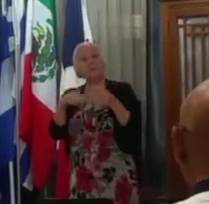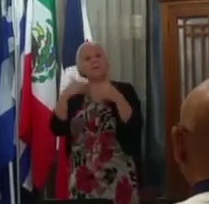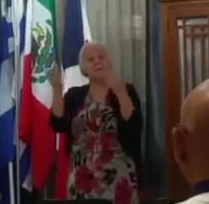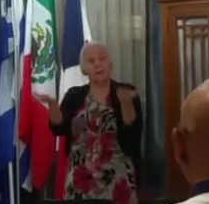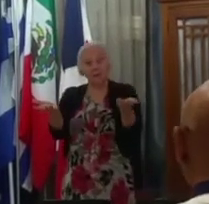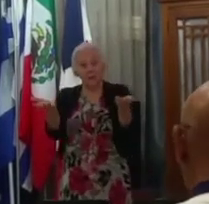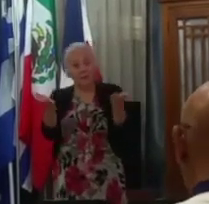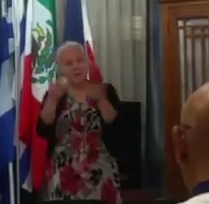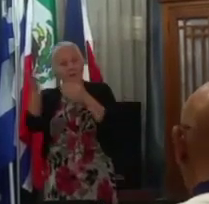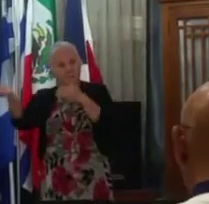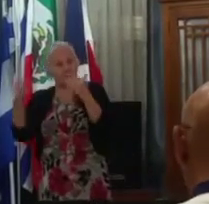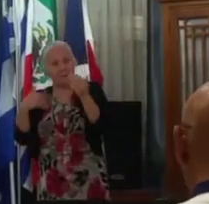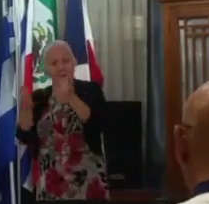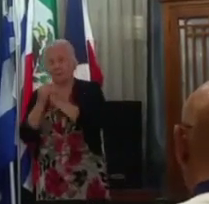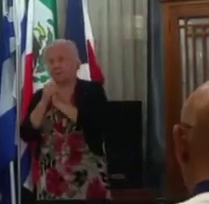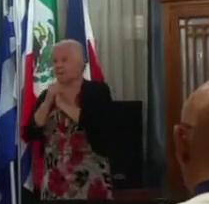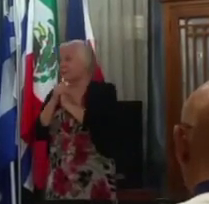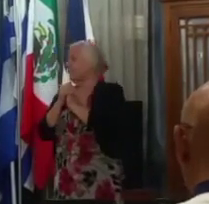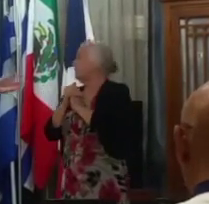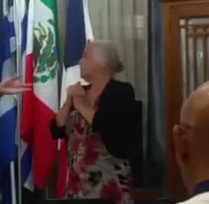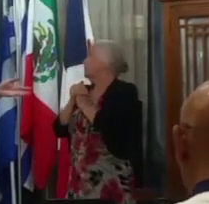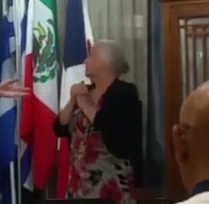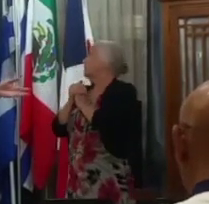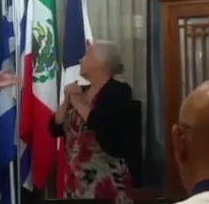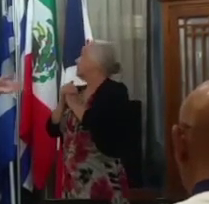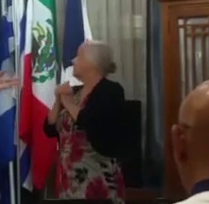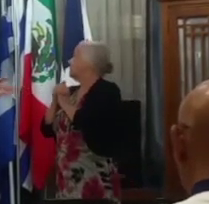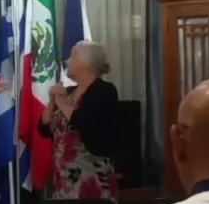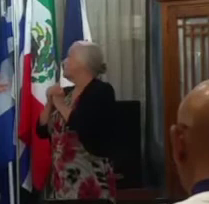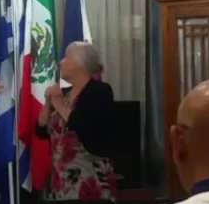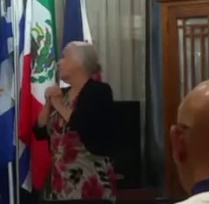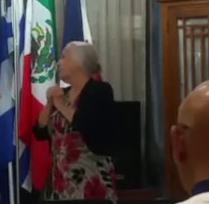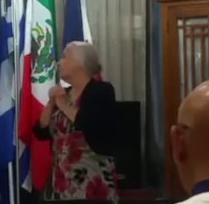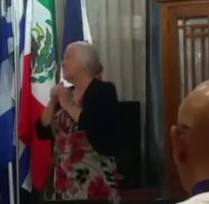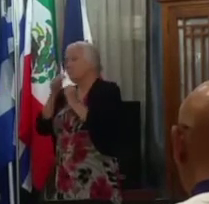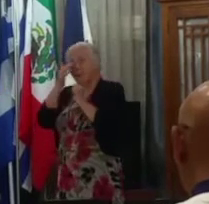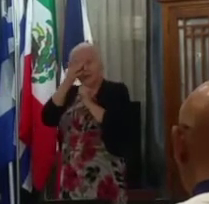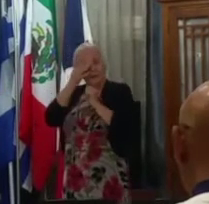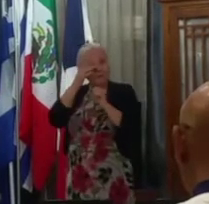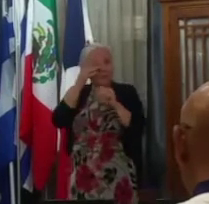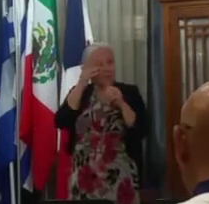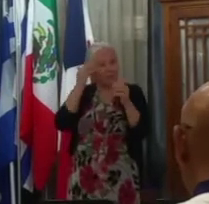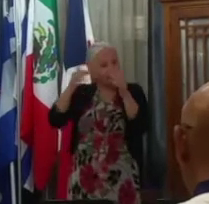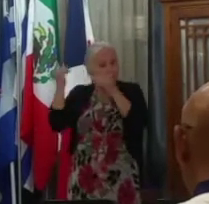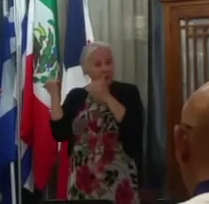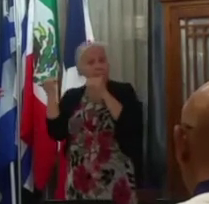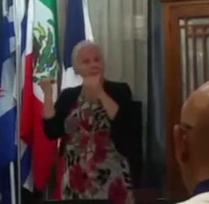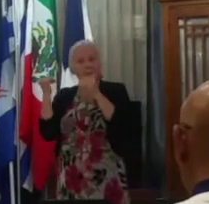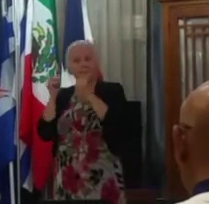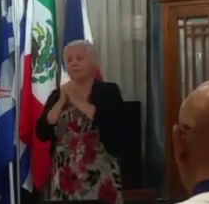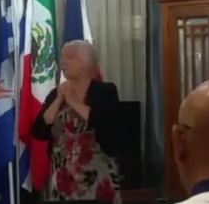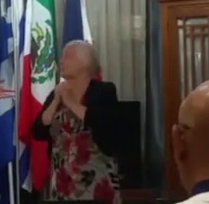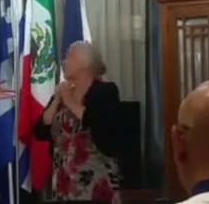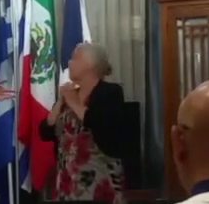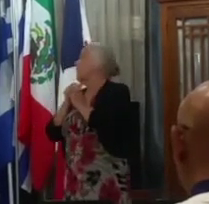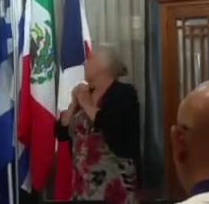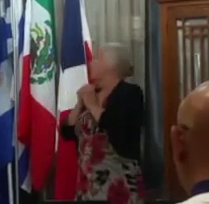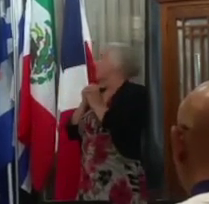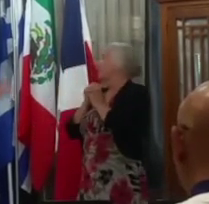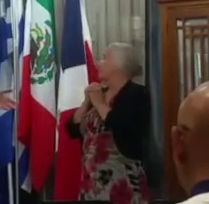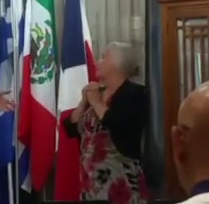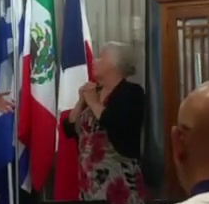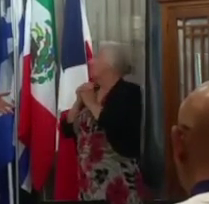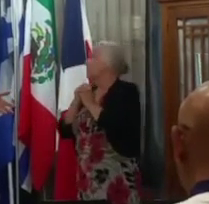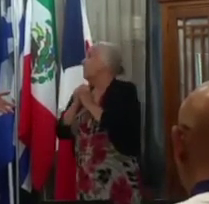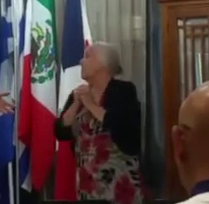le pregunté si habían estado ahí recientemente. And they mentioned that Rodney Howard Brown, y mencionaron este hombre, would be